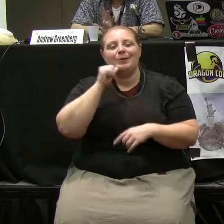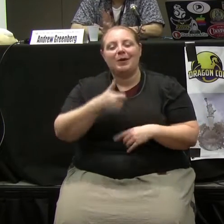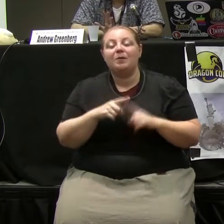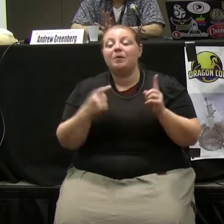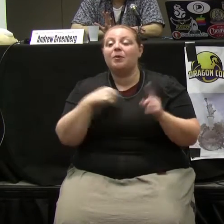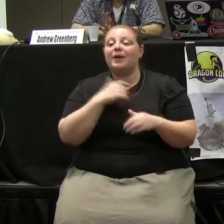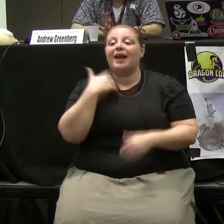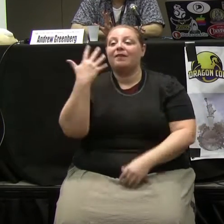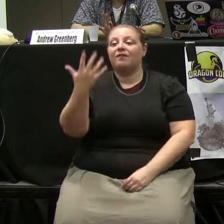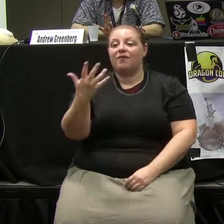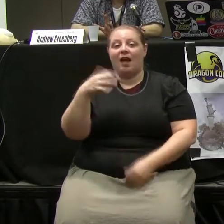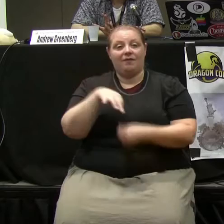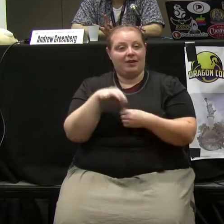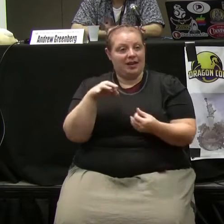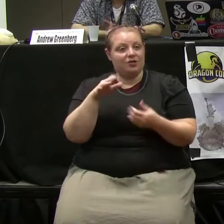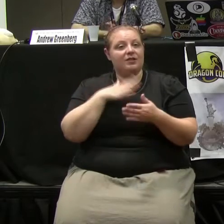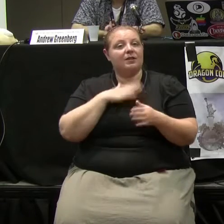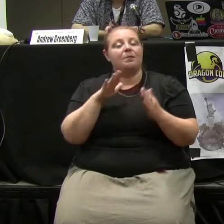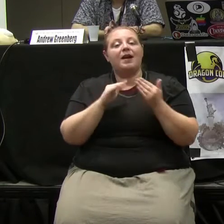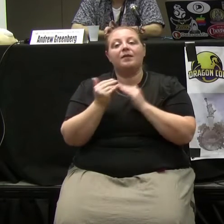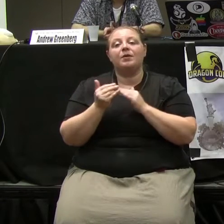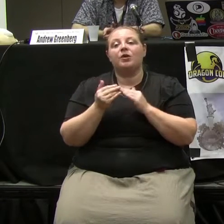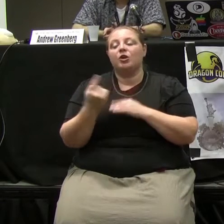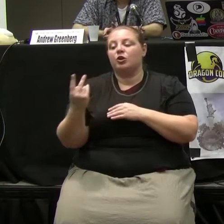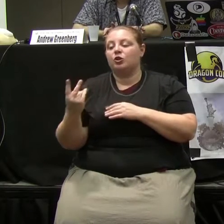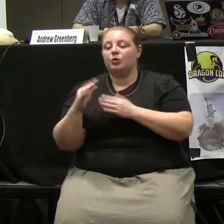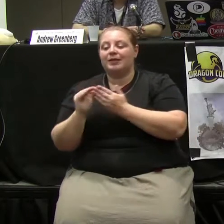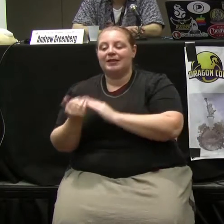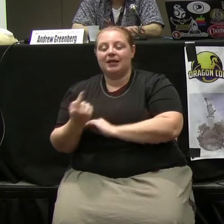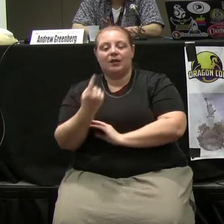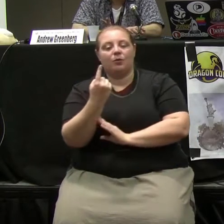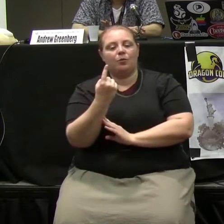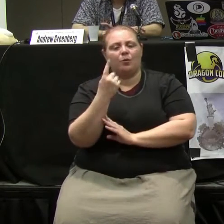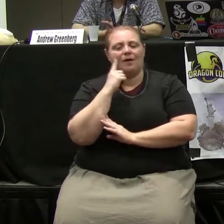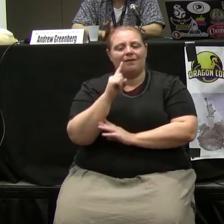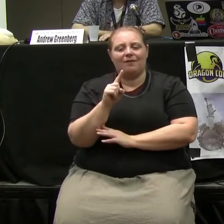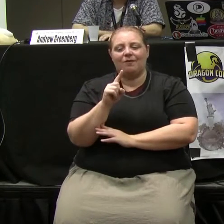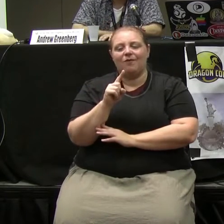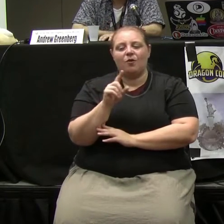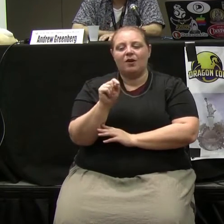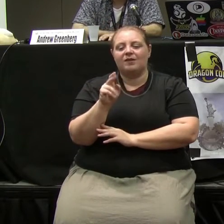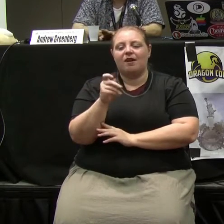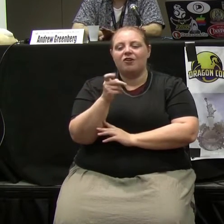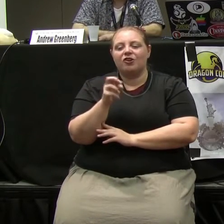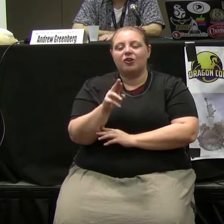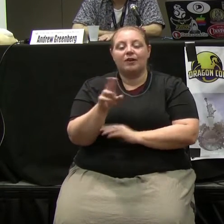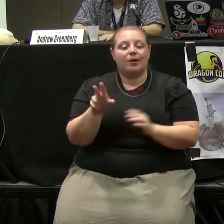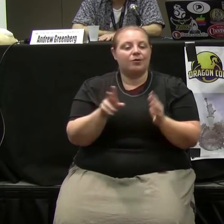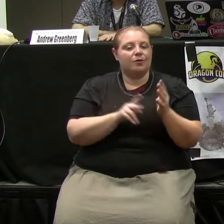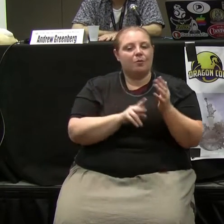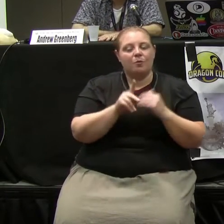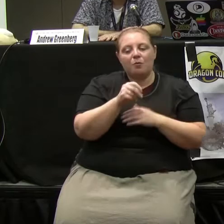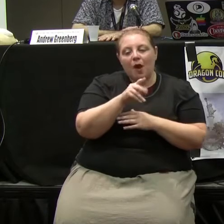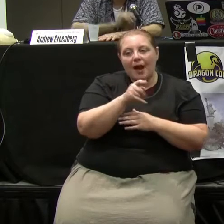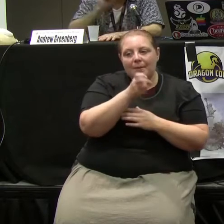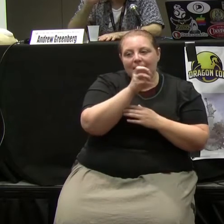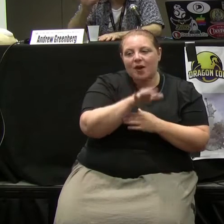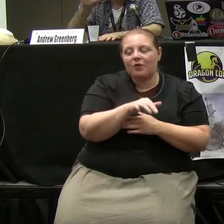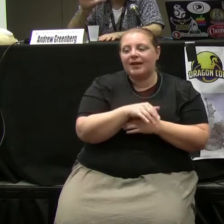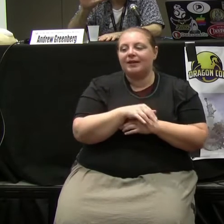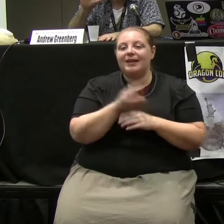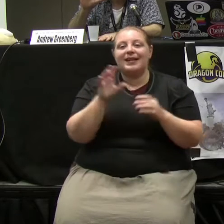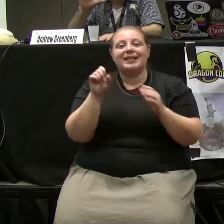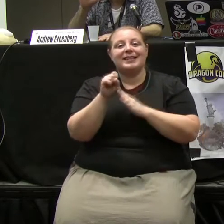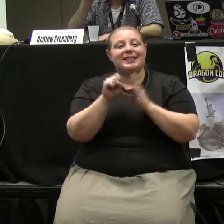had 5 elections in my community. 2 were cityhood ones for Tucker, where I live. There were primaries, there were statewide votes. She